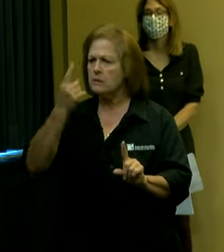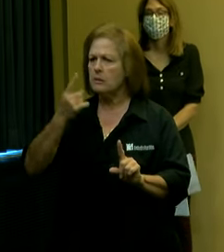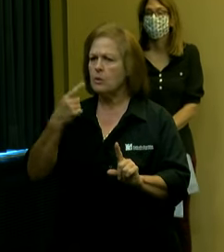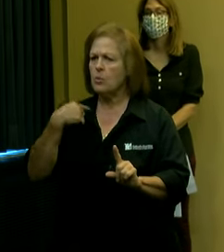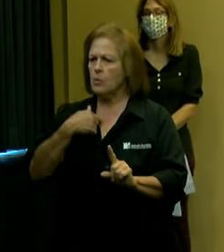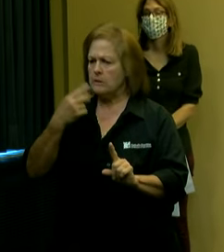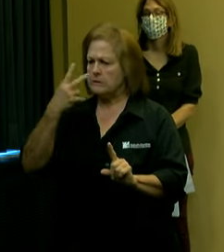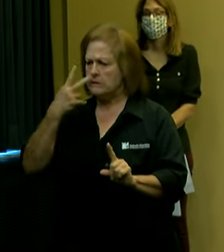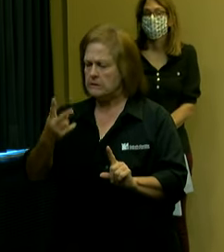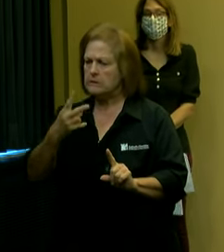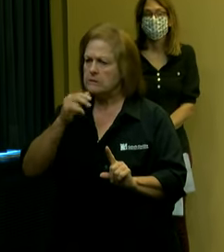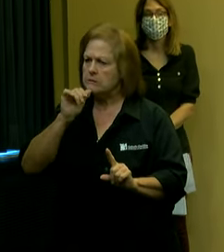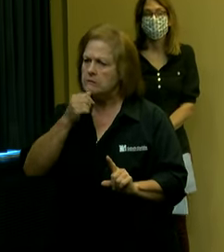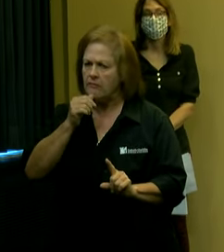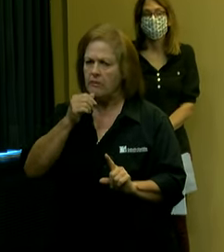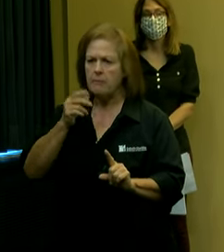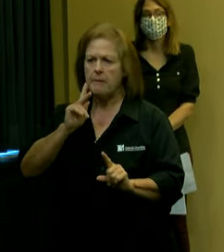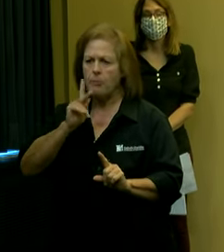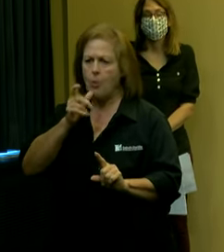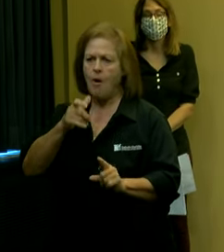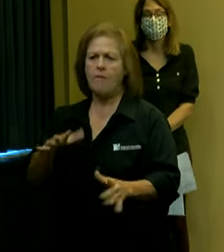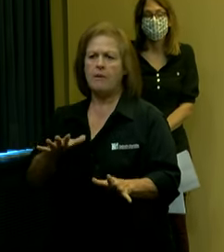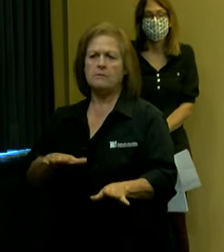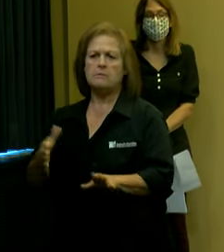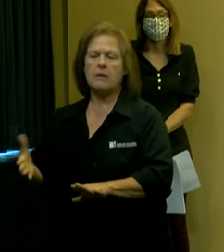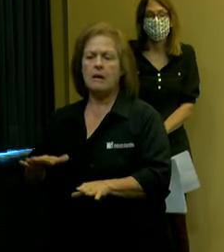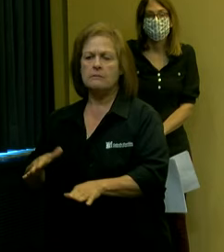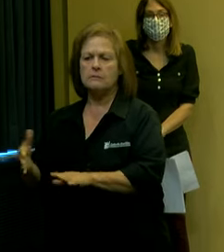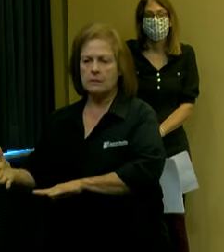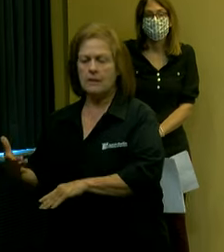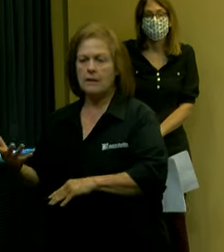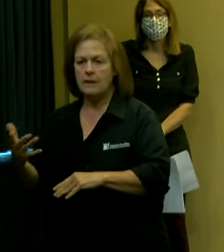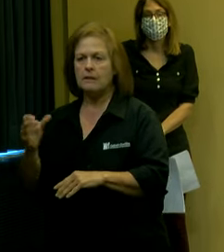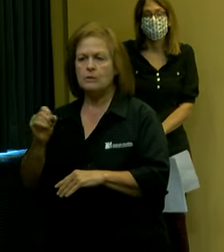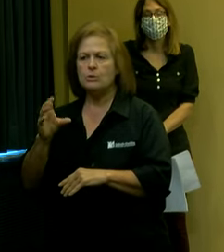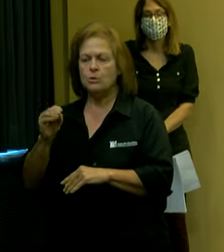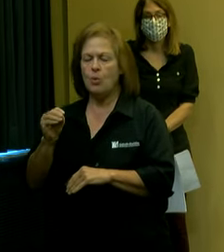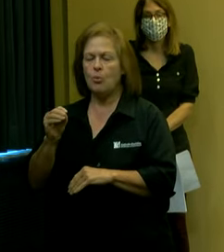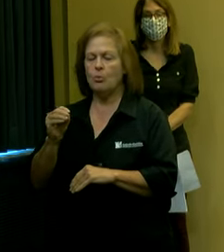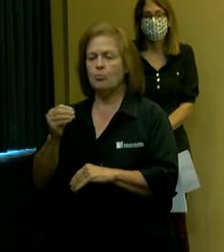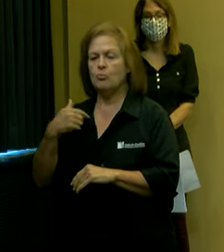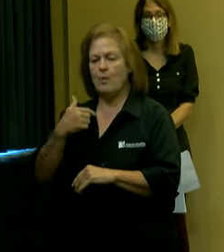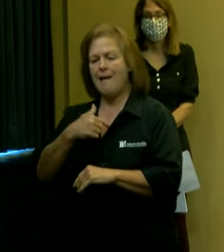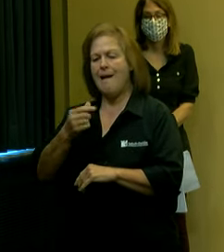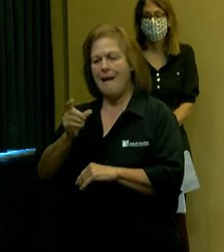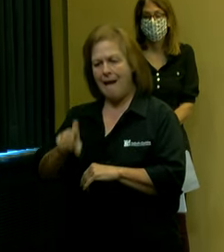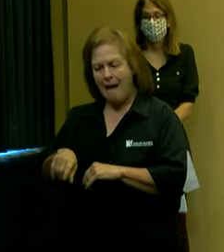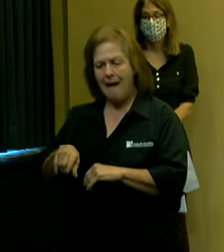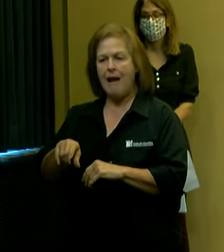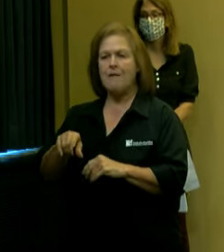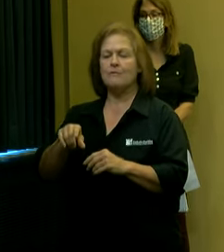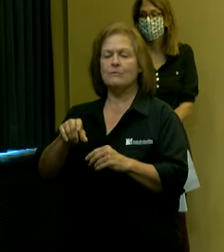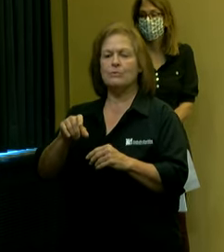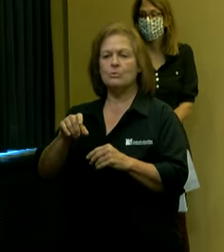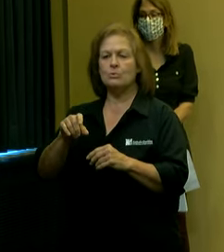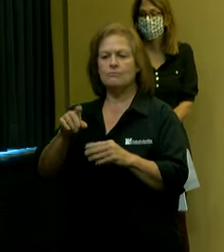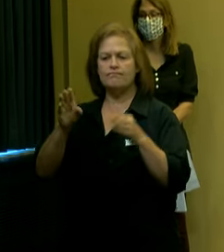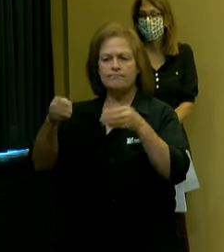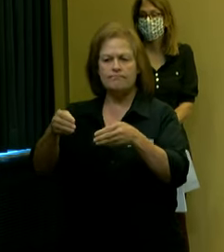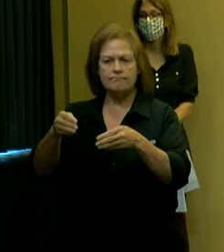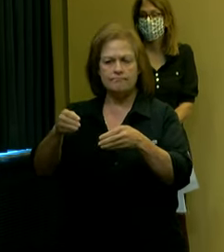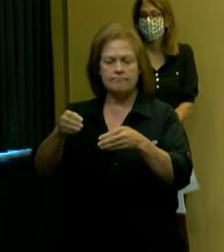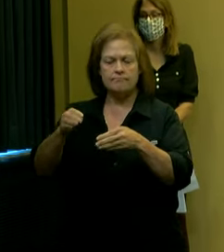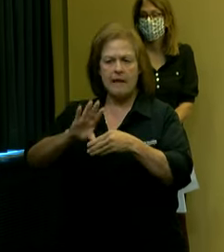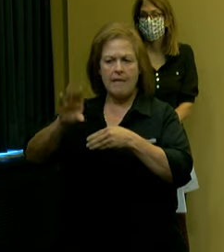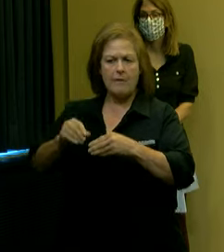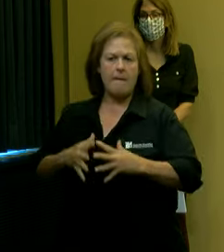that we have suffered in our community, absolutely disproportionately affecting the African American community. We know that